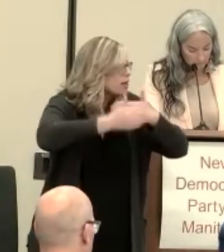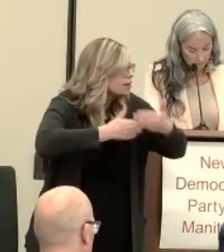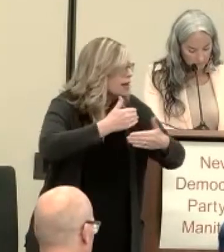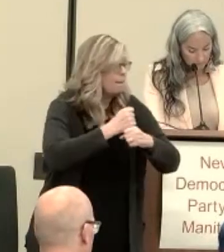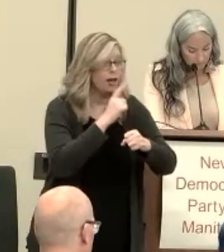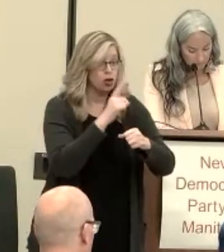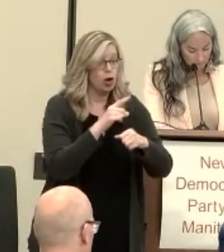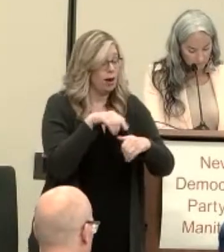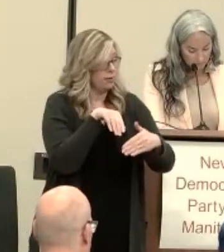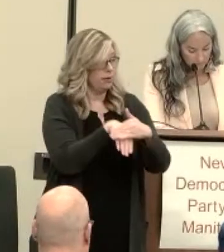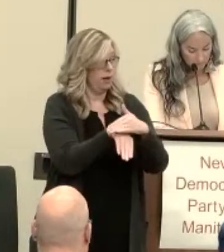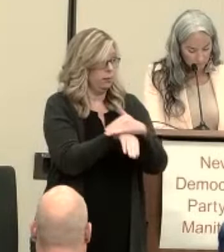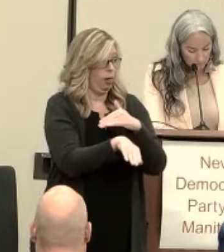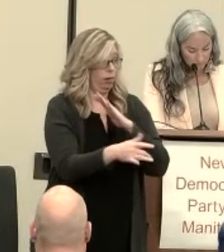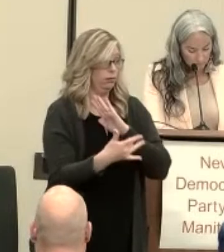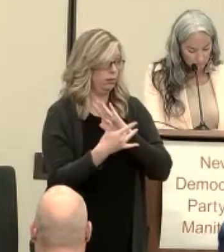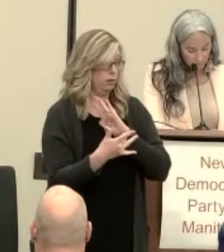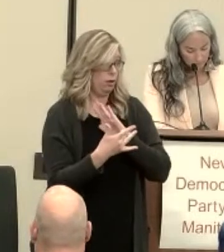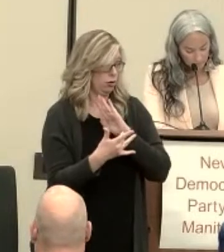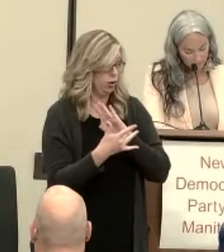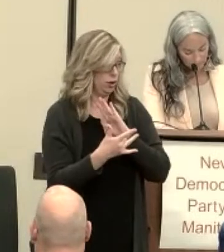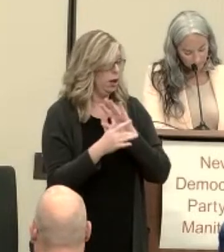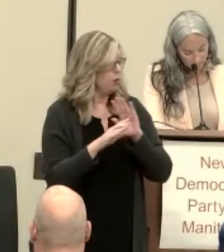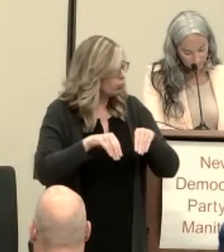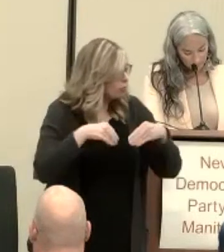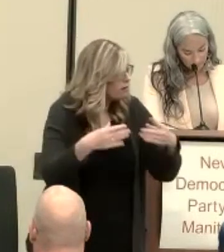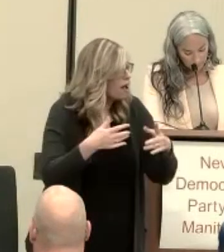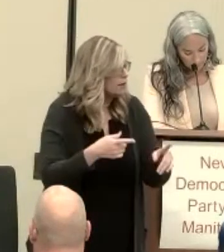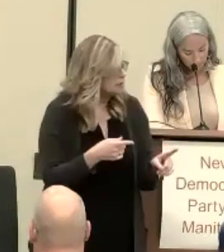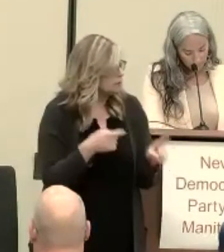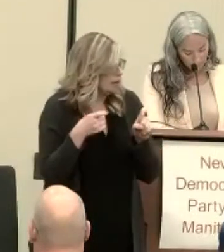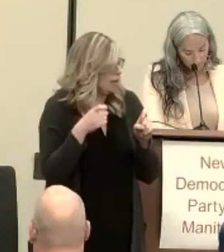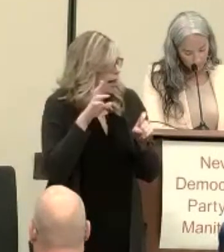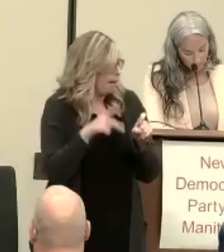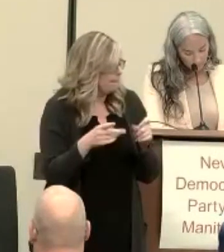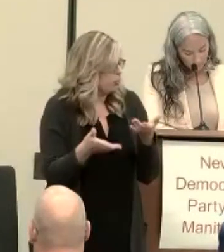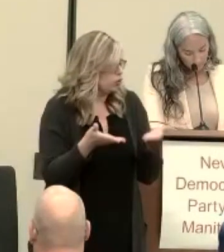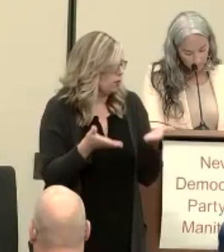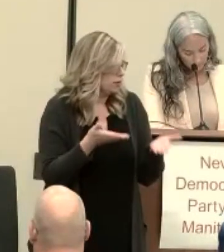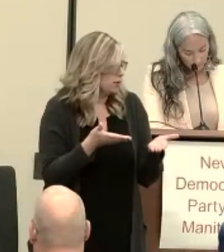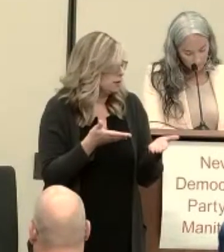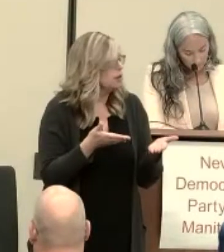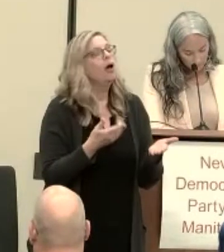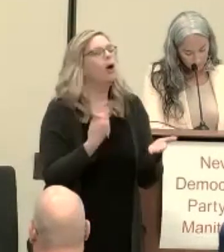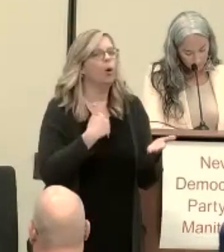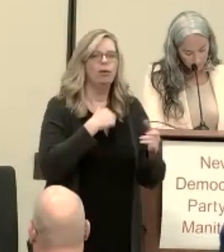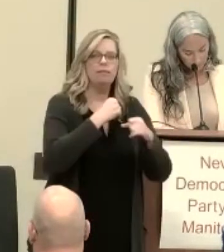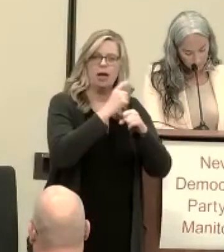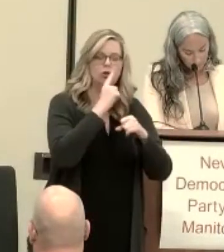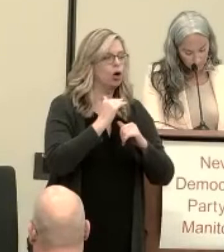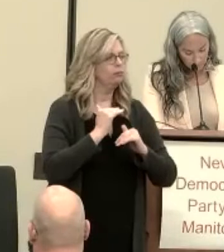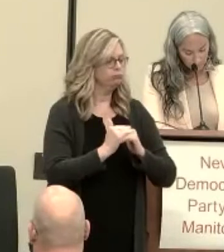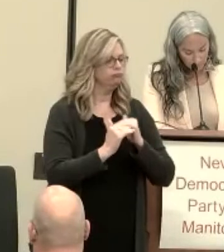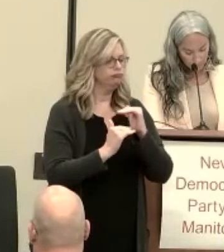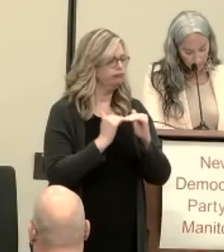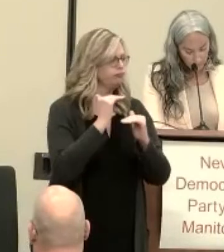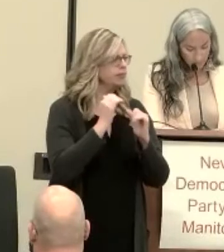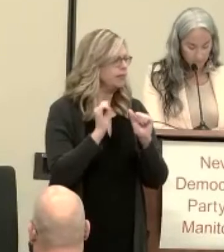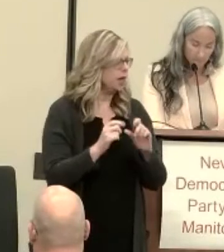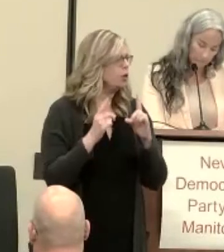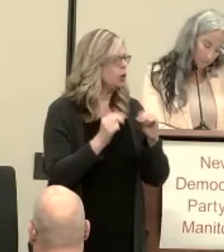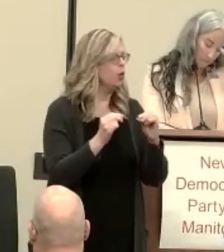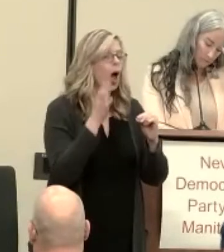accessible technology to make sure that we're speeding access to service. We are committed to making sure that these benchmarks are reported